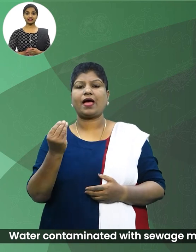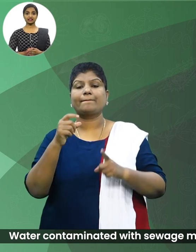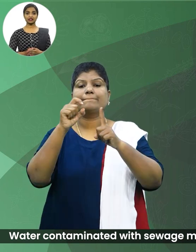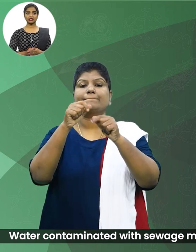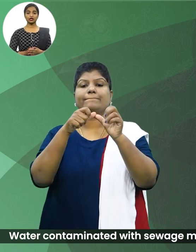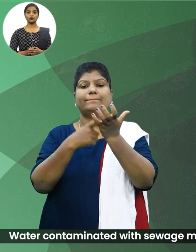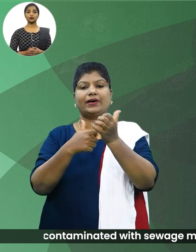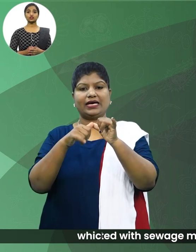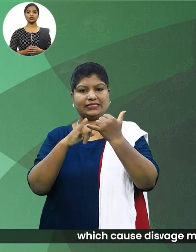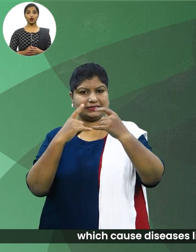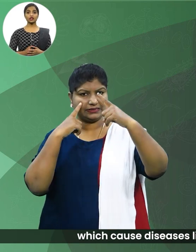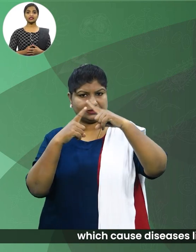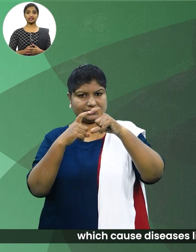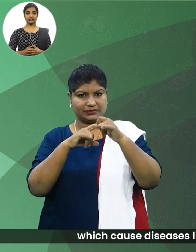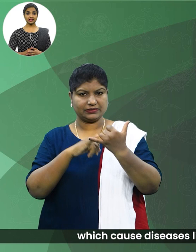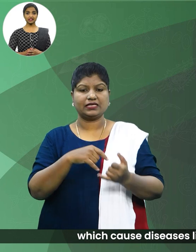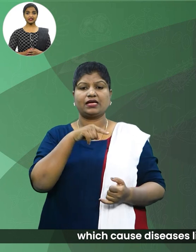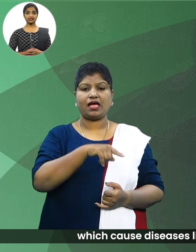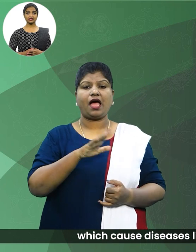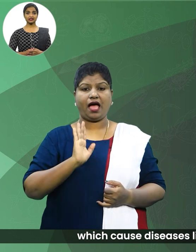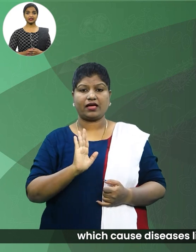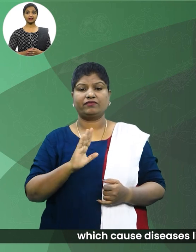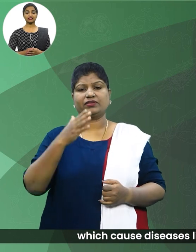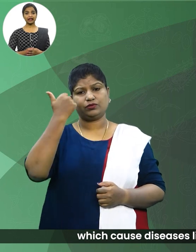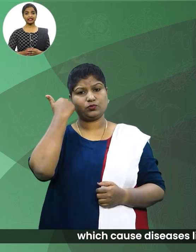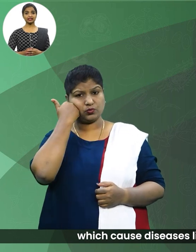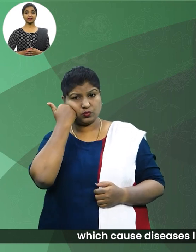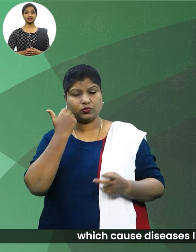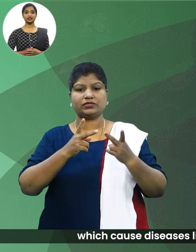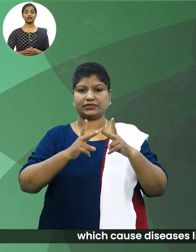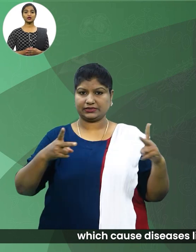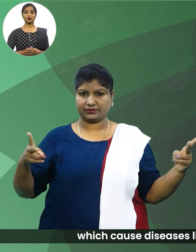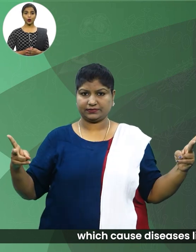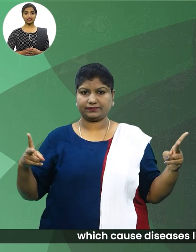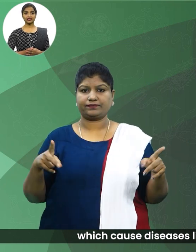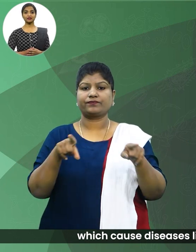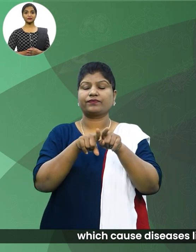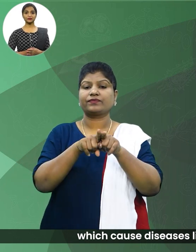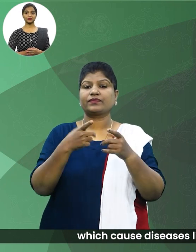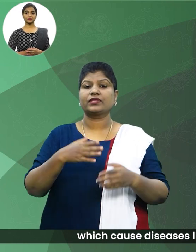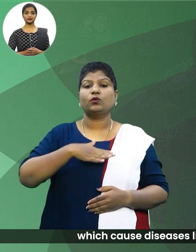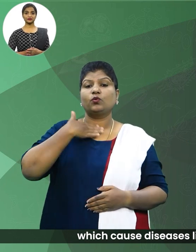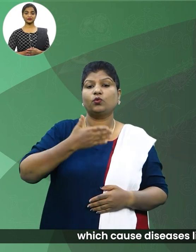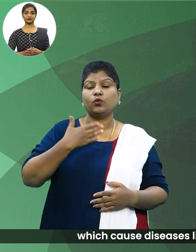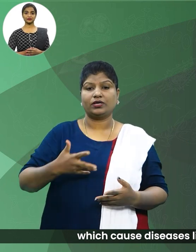which cause diseases like cholera,